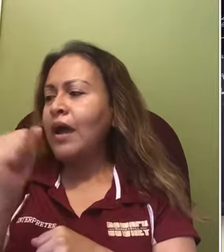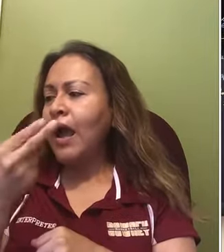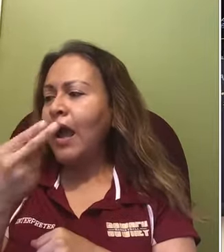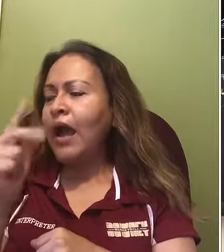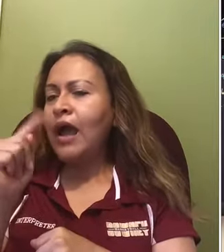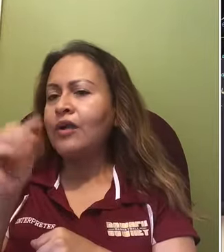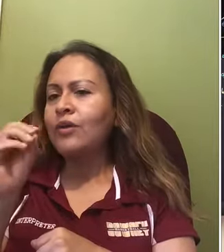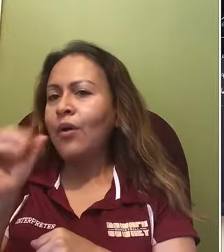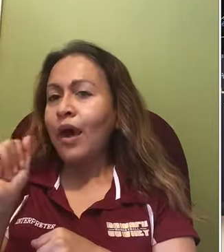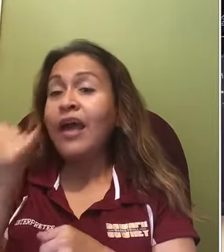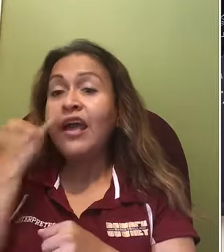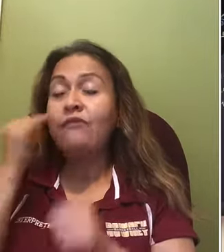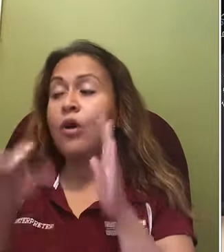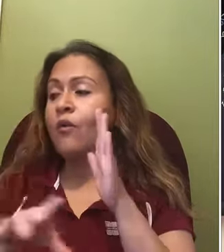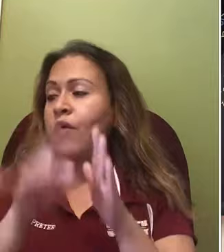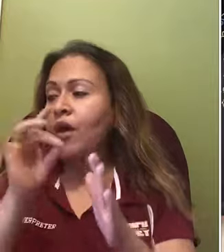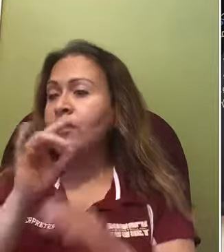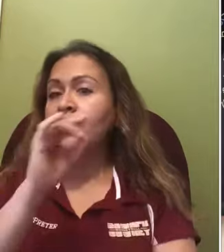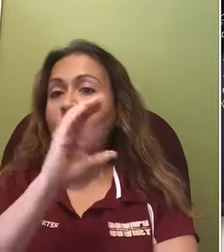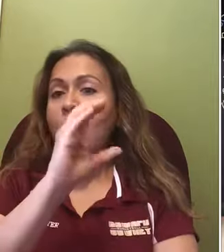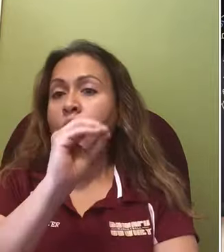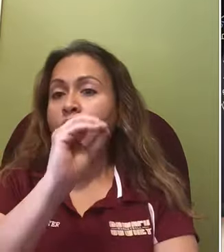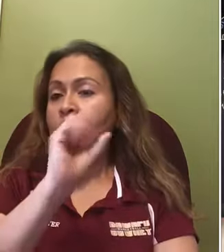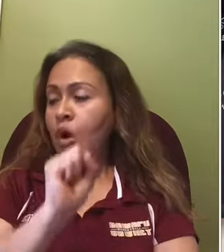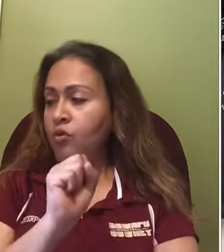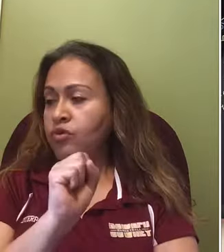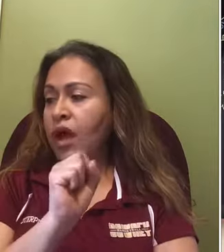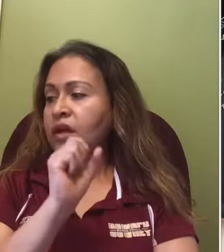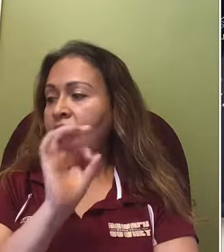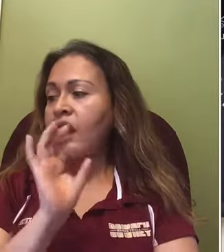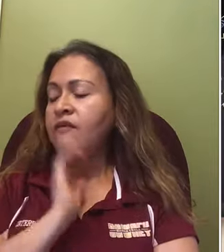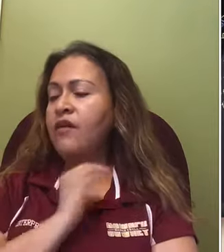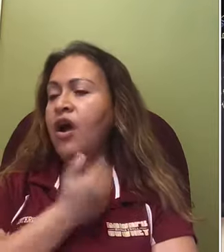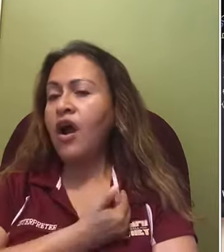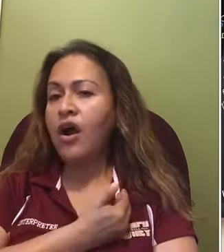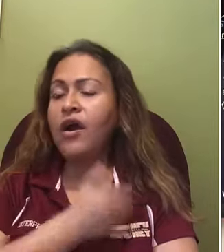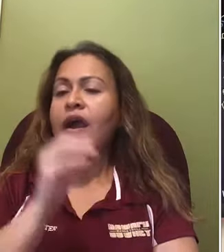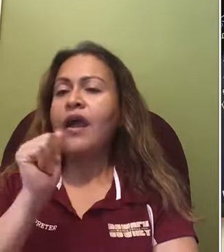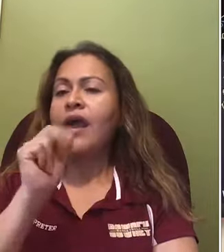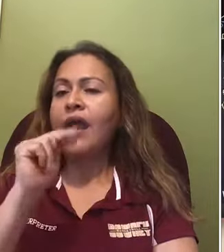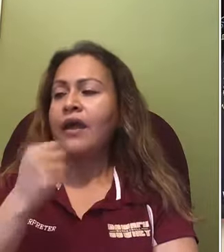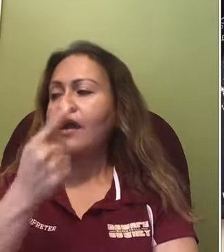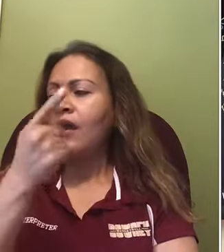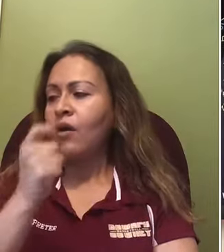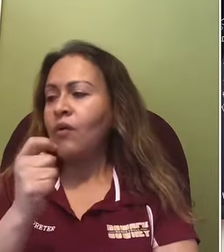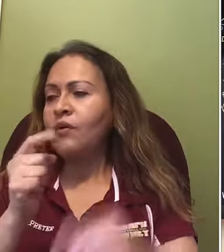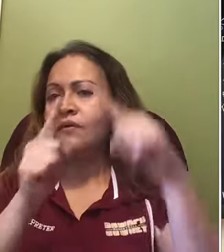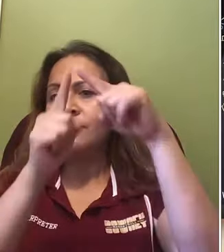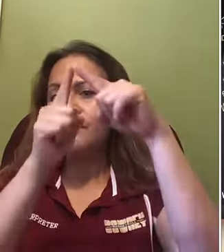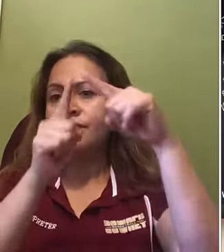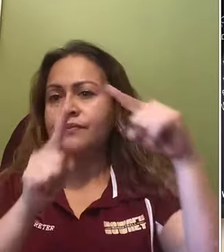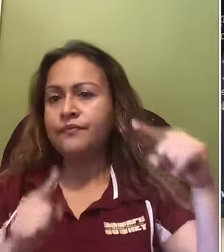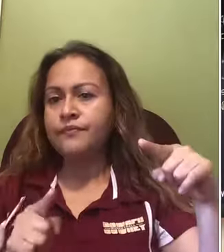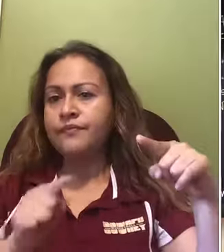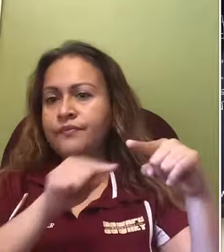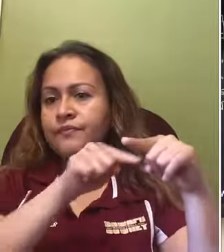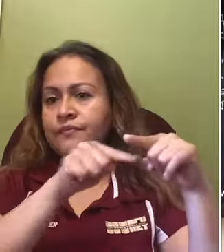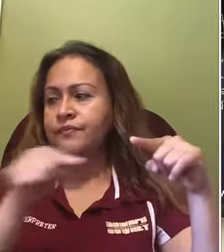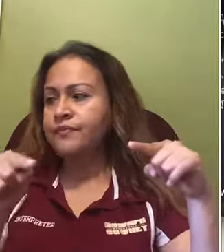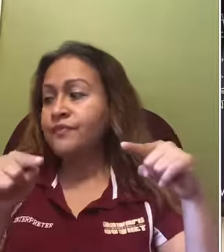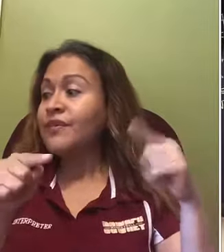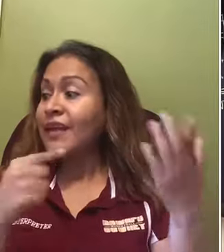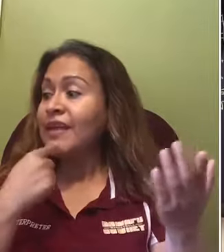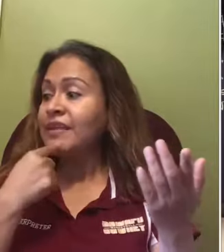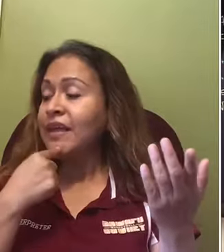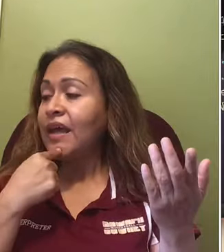the cosine. We want to find the cosine of our angle. We want to find the cosine of our angle. You say